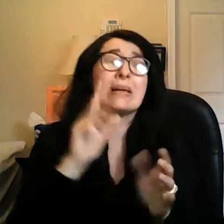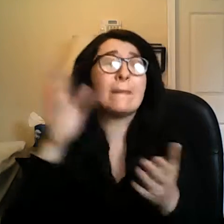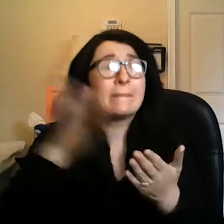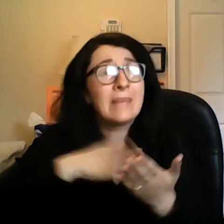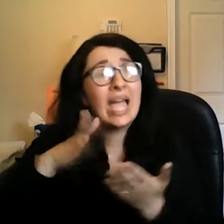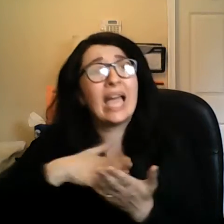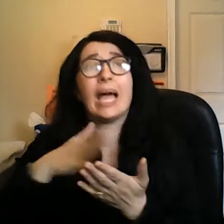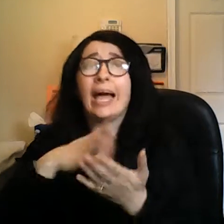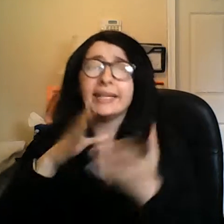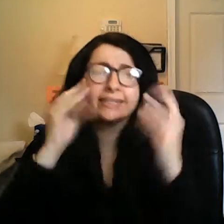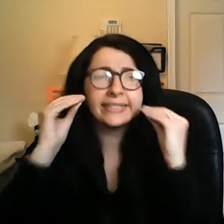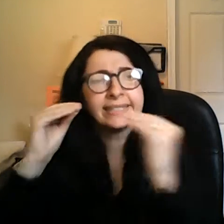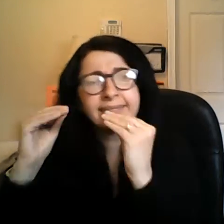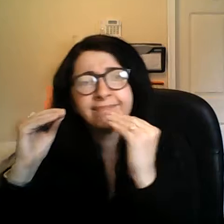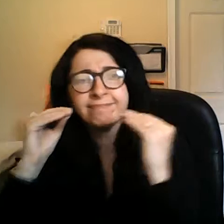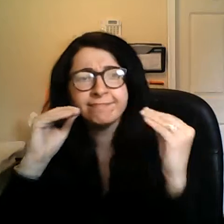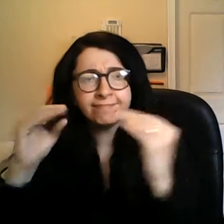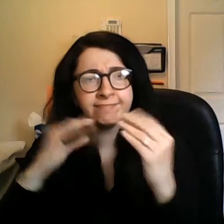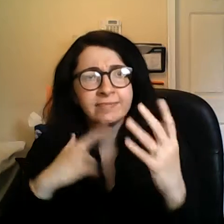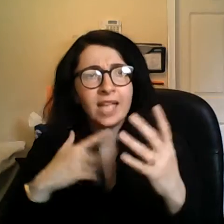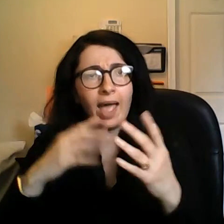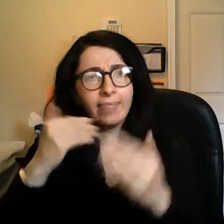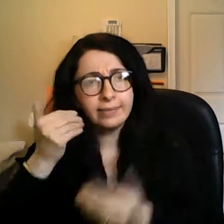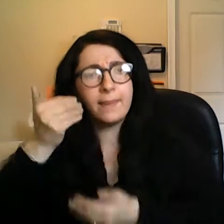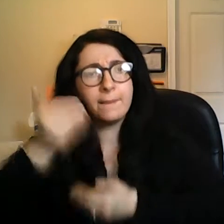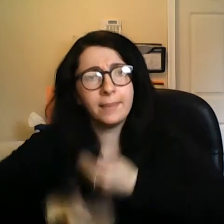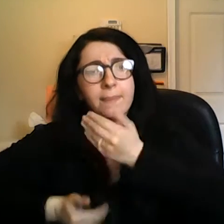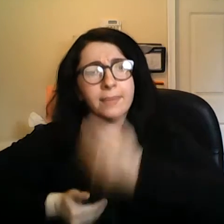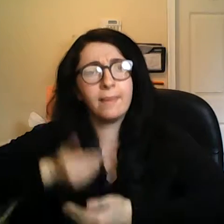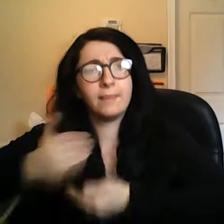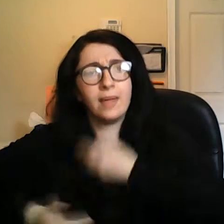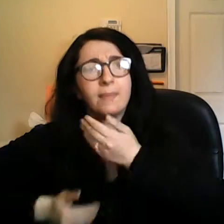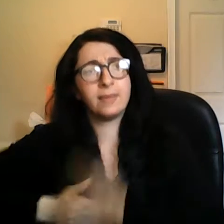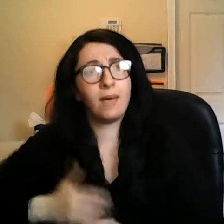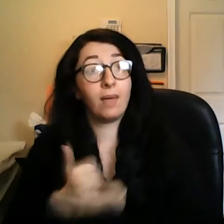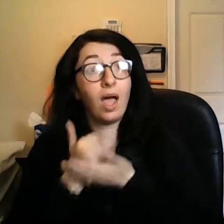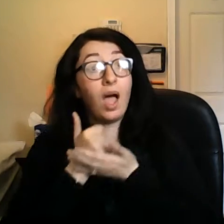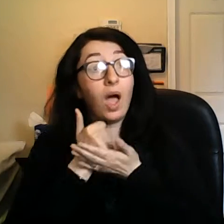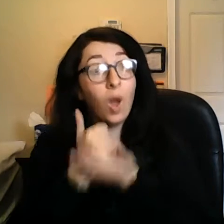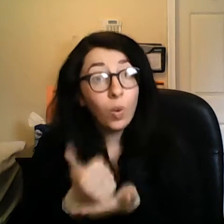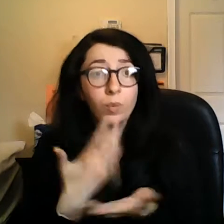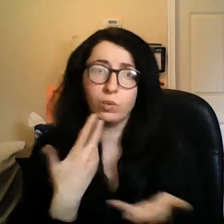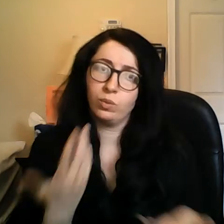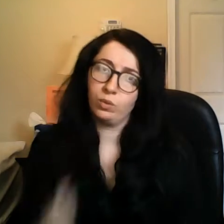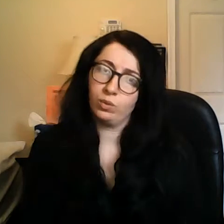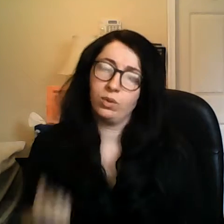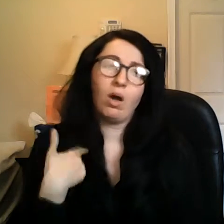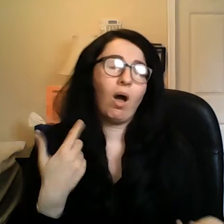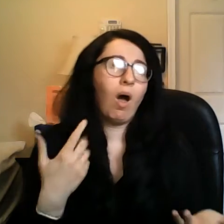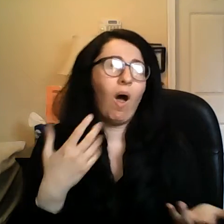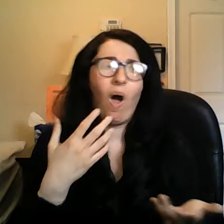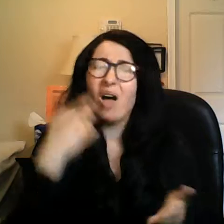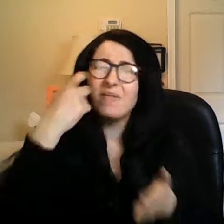instructional voiceovers and step-by-step photos, tutorials, and the fees are super low, just a couple of dollars a